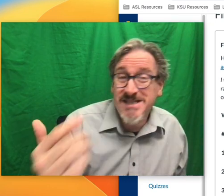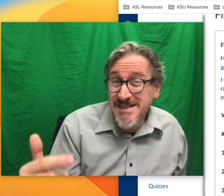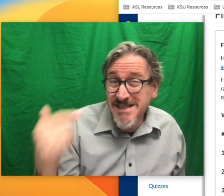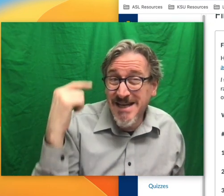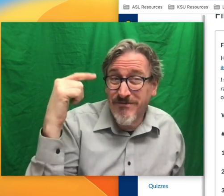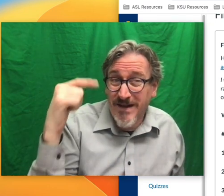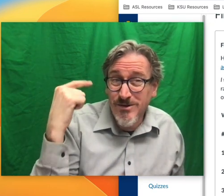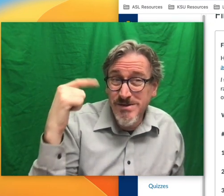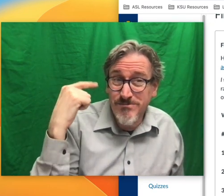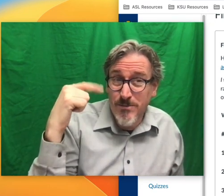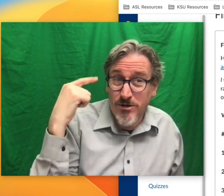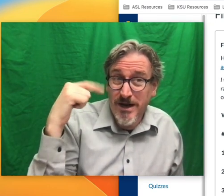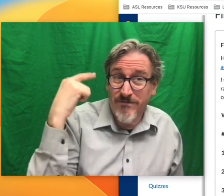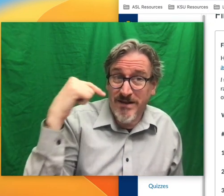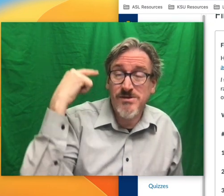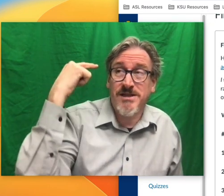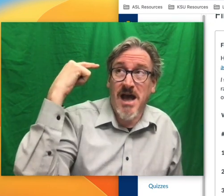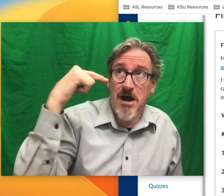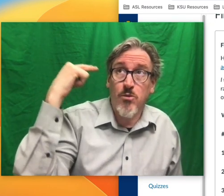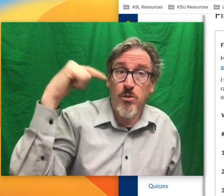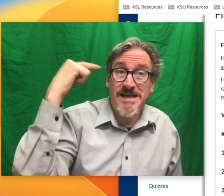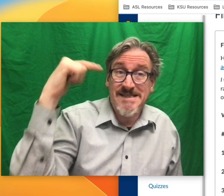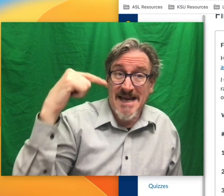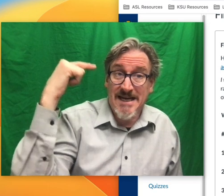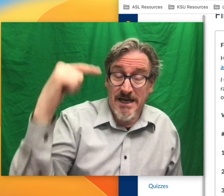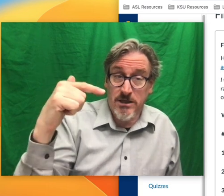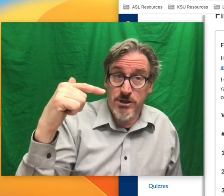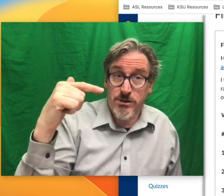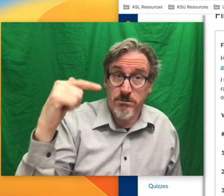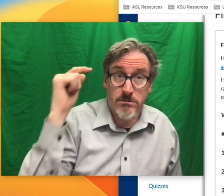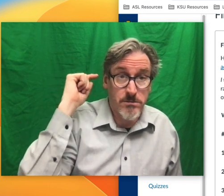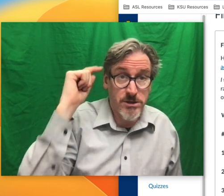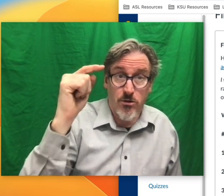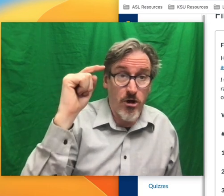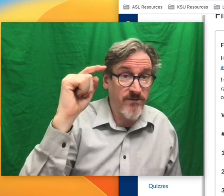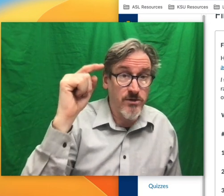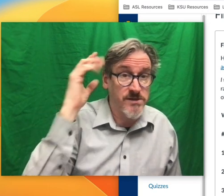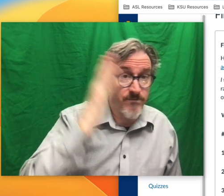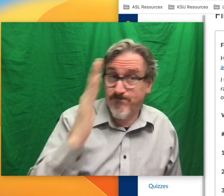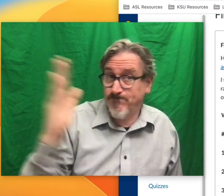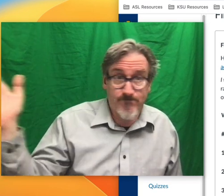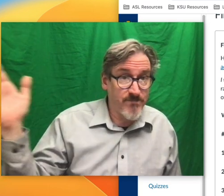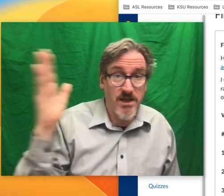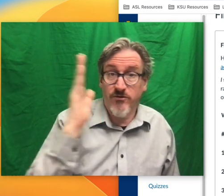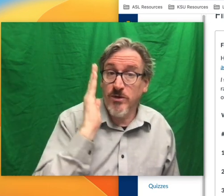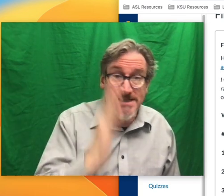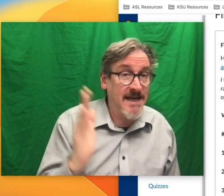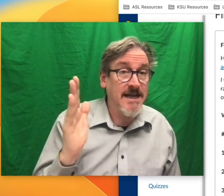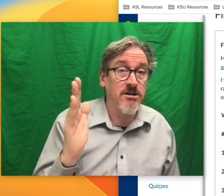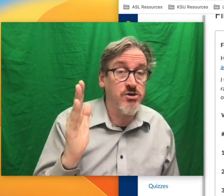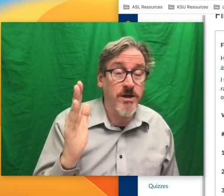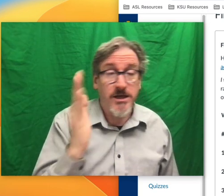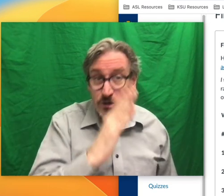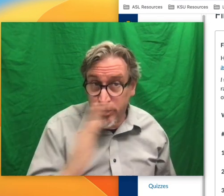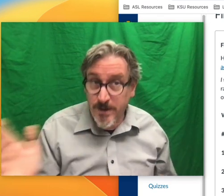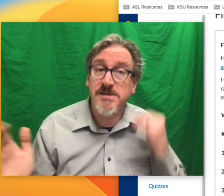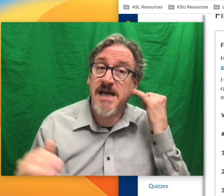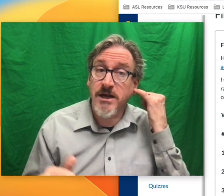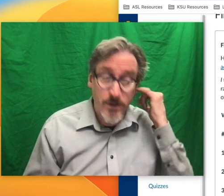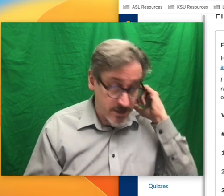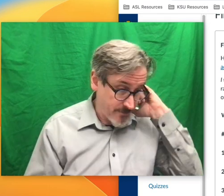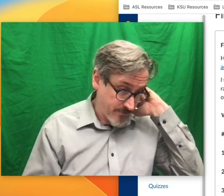And what's nice is it follows. Remember, it follows how we say it in English. So all you have to do is, if you can say it in English quickly, you